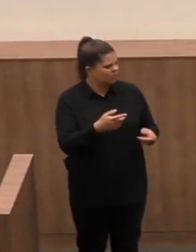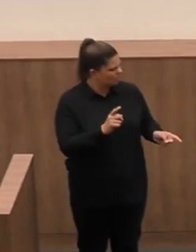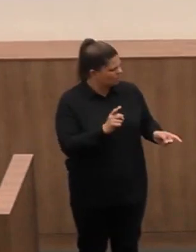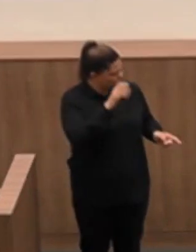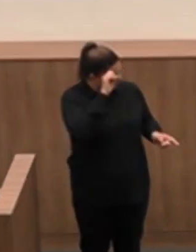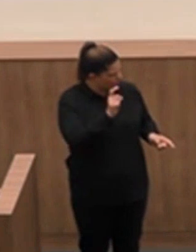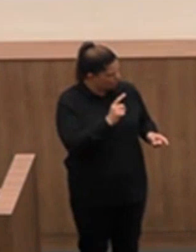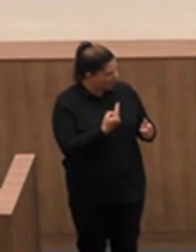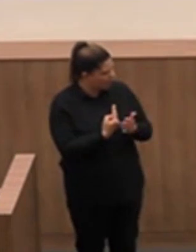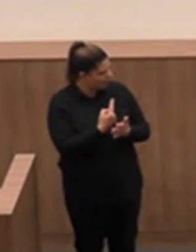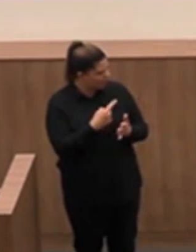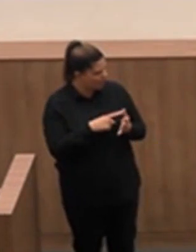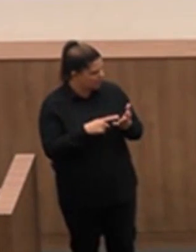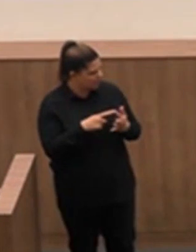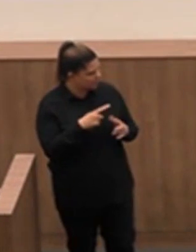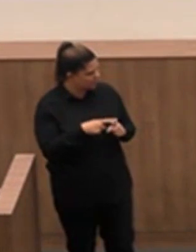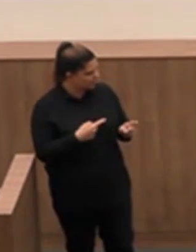what happened with those?